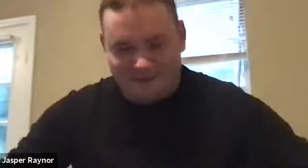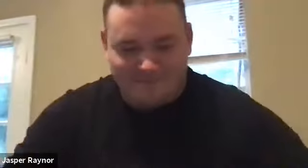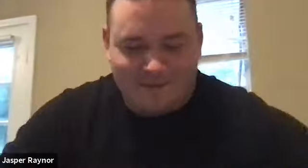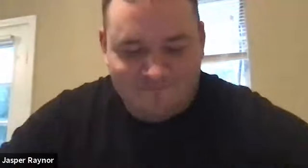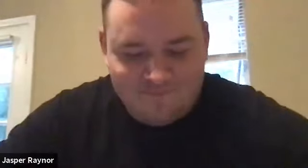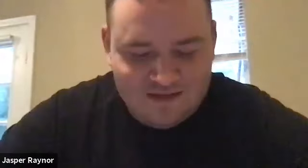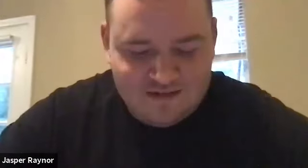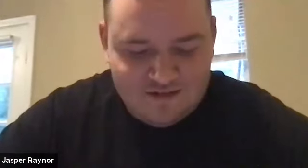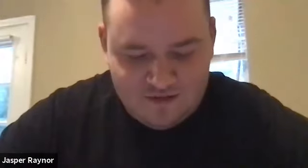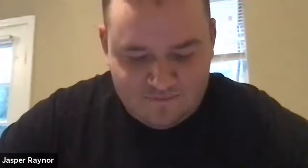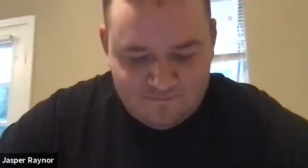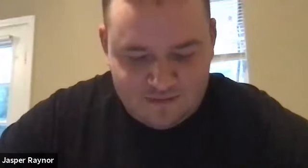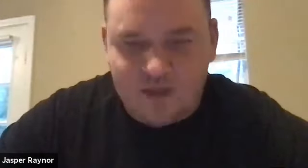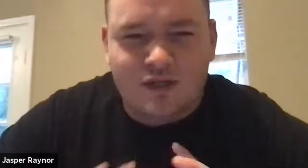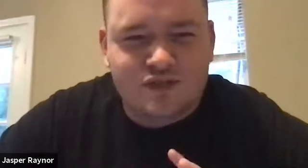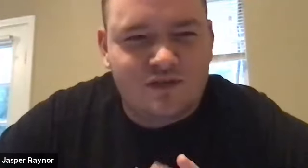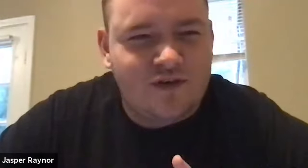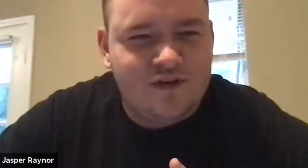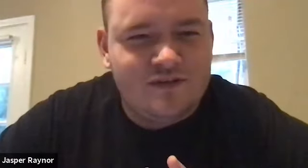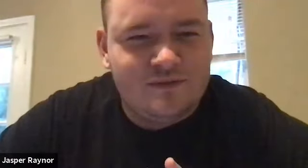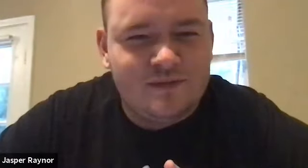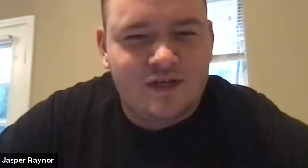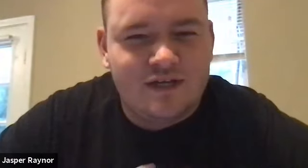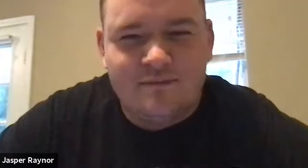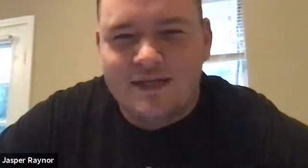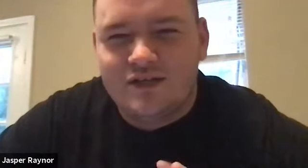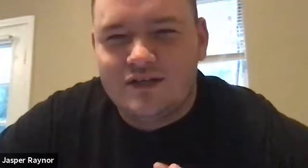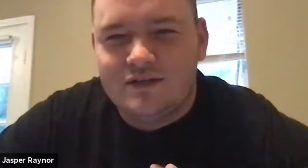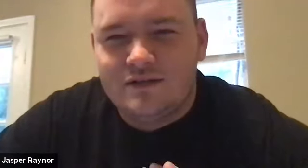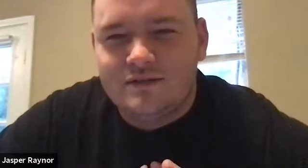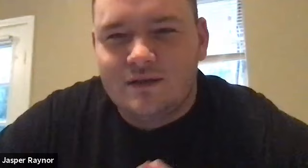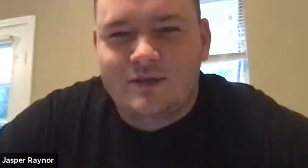my bad. Any questions so far? We good? Everybody good? No one? Yeah.